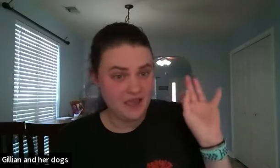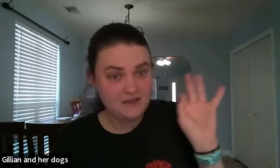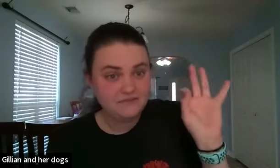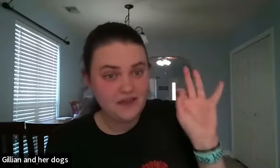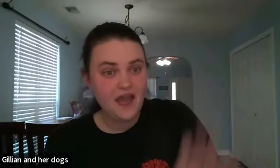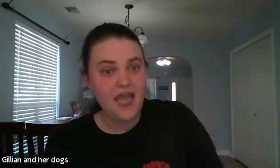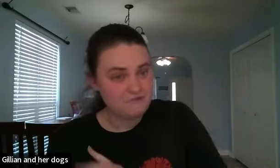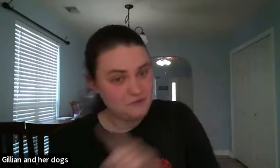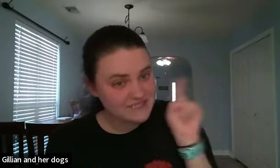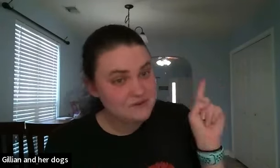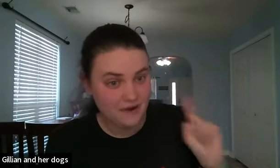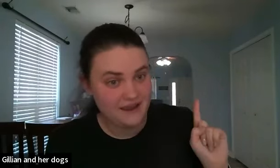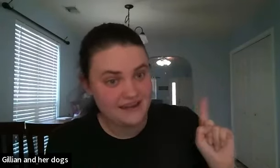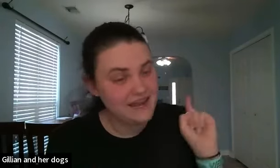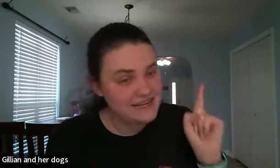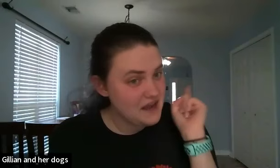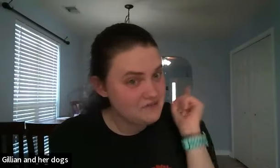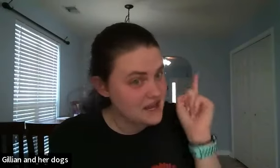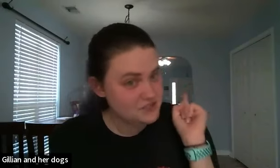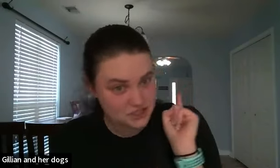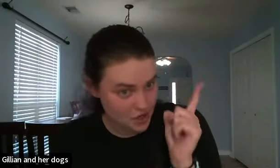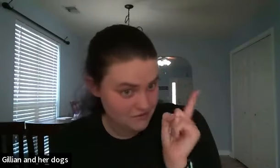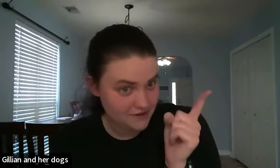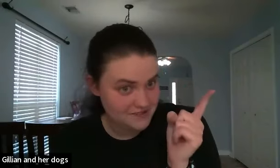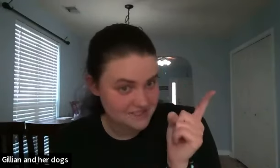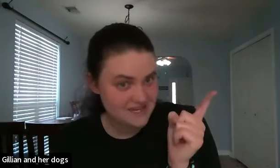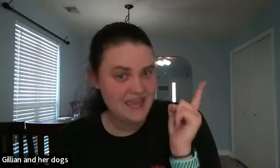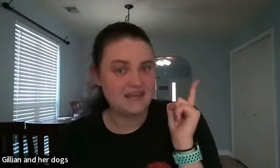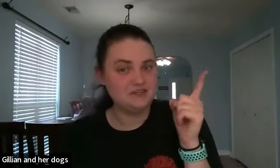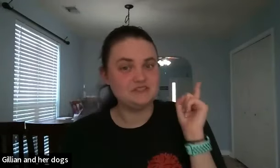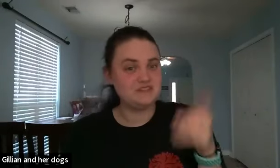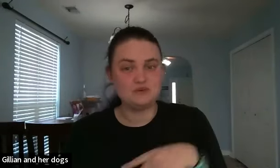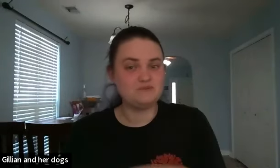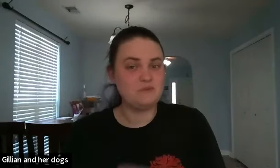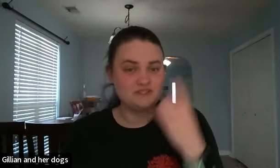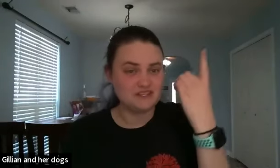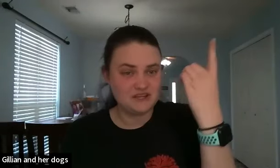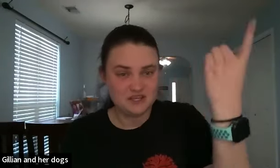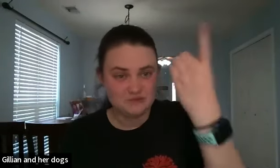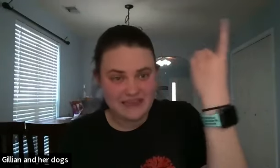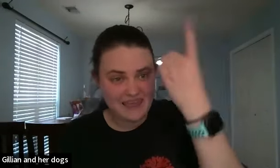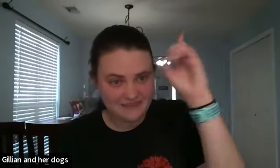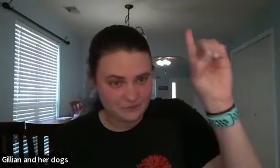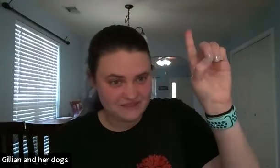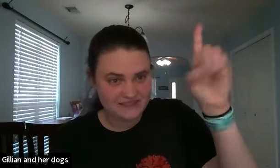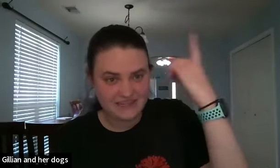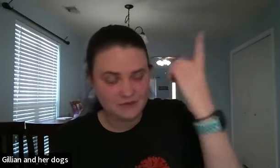F, everyone did it right and I didn't have to actually show it first. And usually there's always one person that tries to go day, like with the D, and I'm